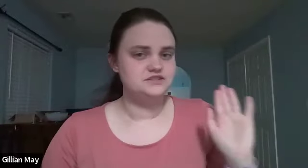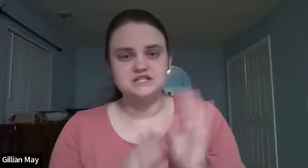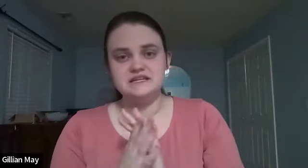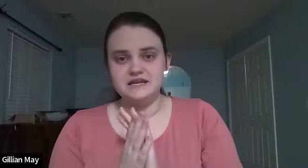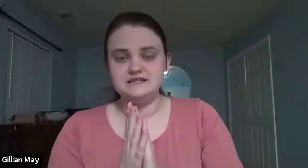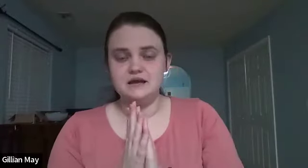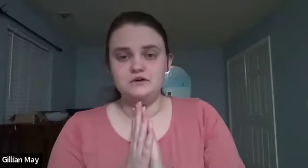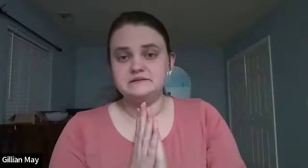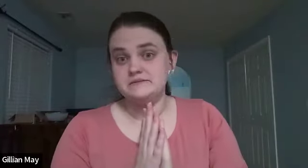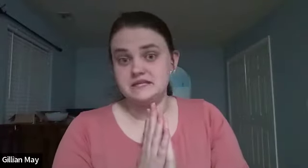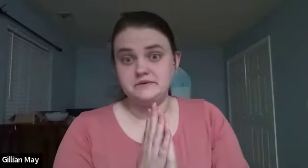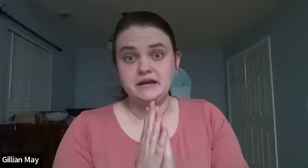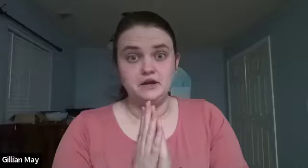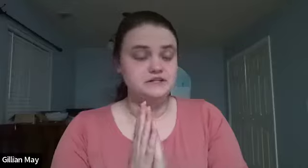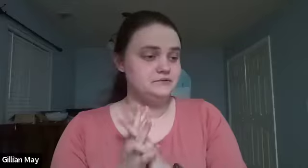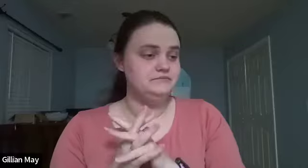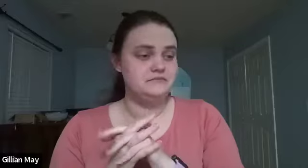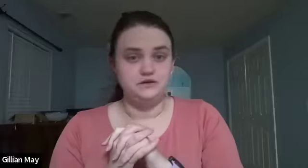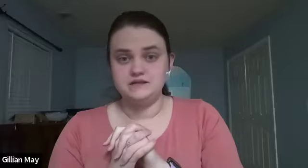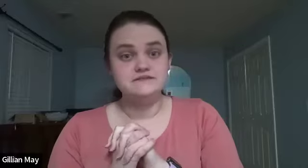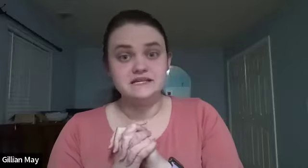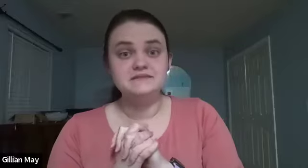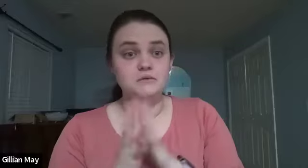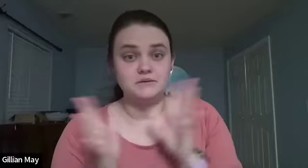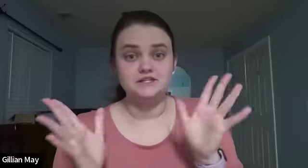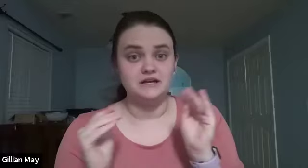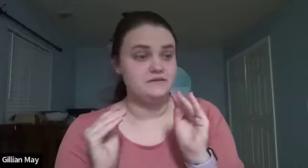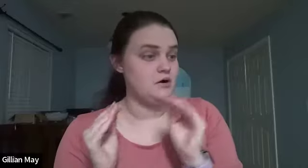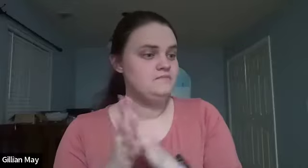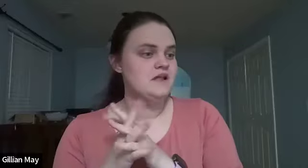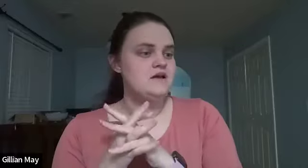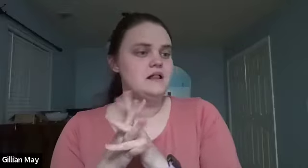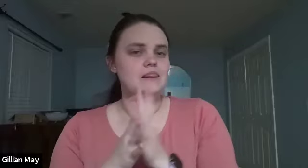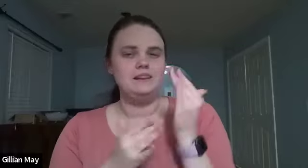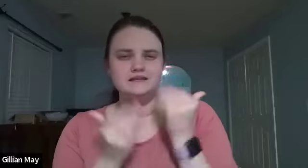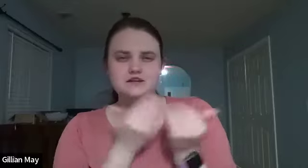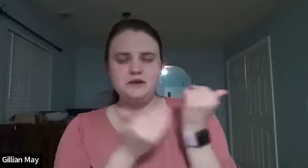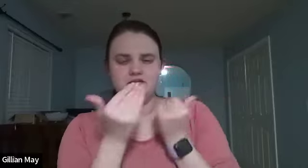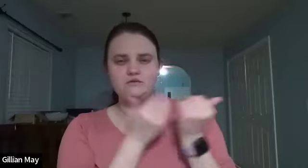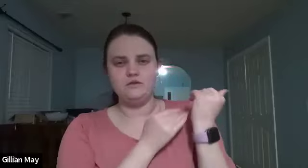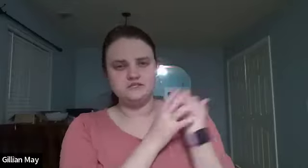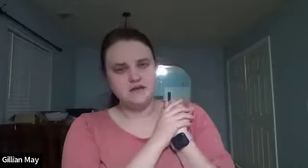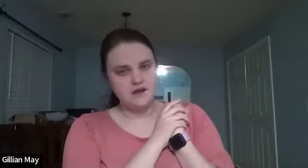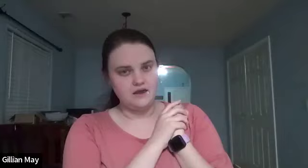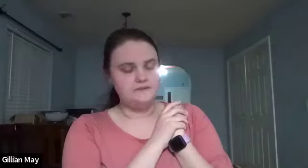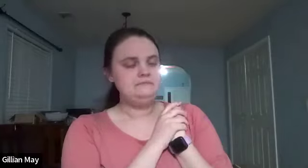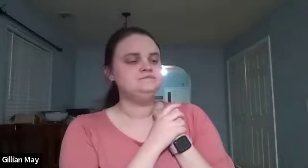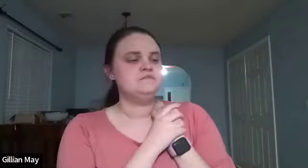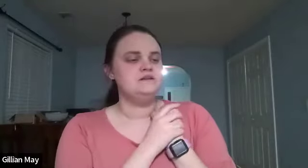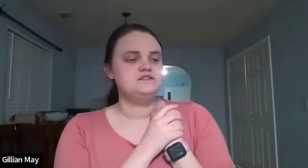Just in case, because I will sometimes skip them, and I know I do. You guys have seen it, so I want to make sure I get them all. Let's go back through all the ones we had.